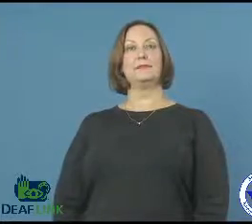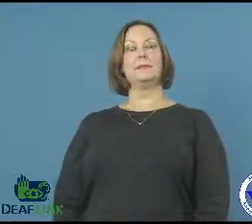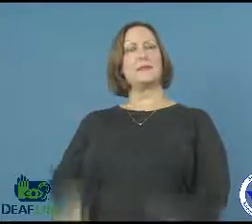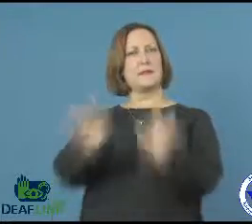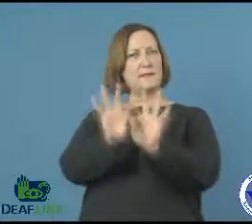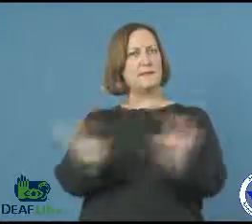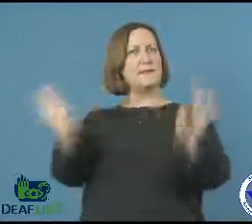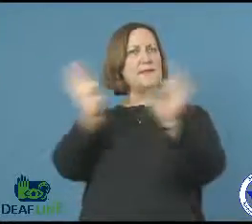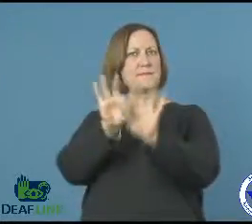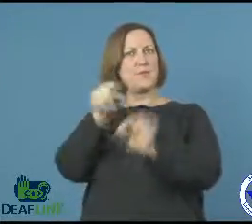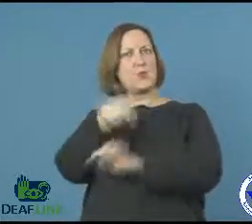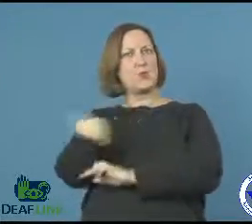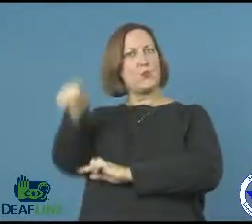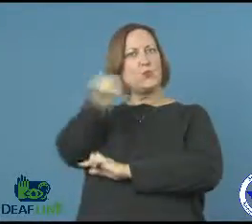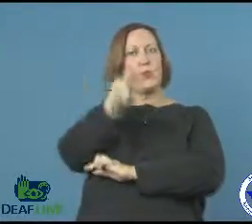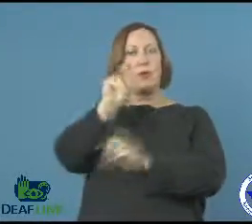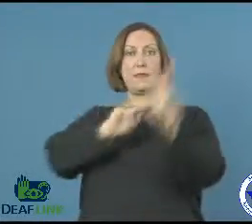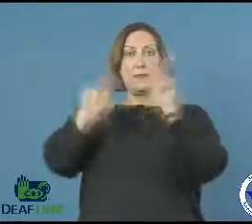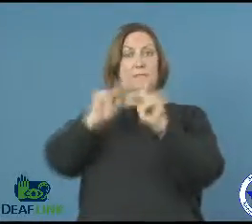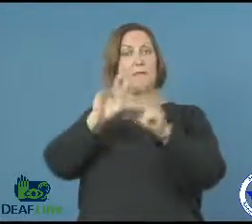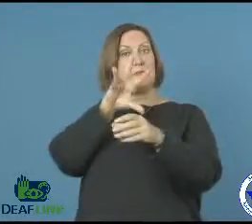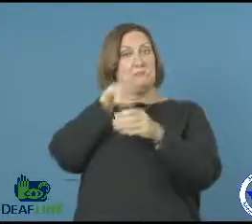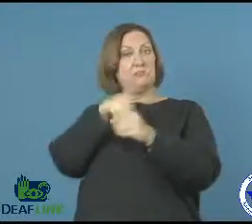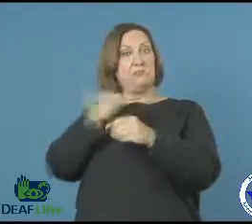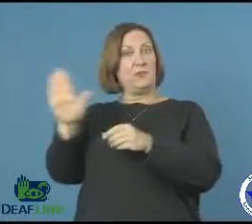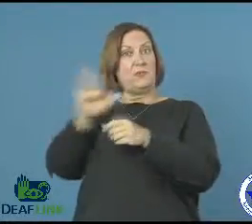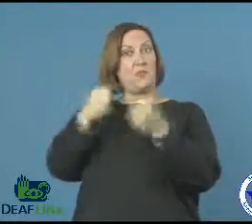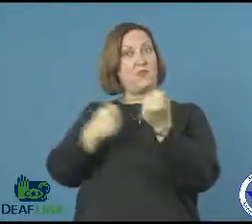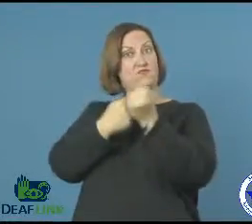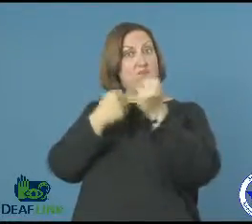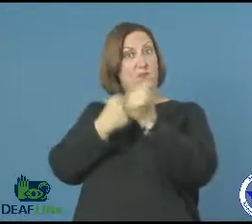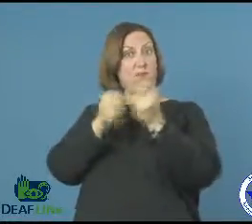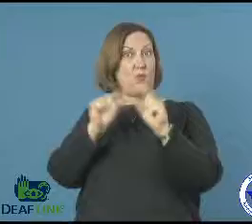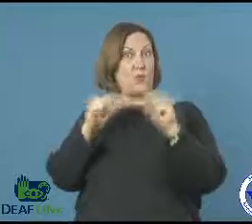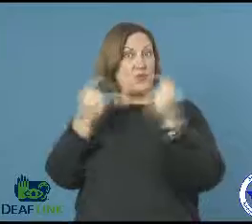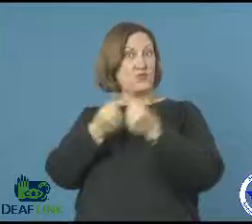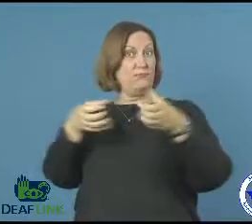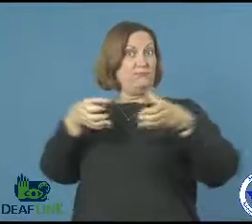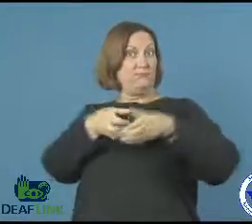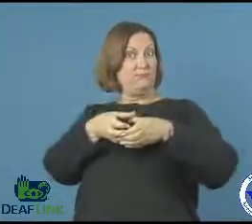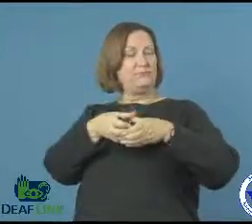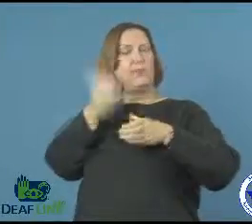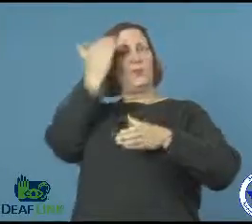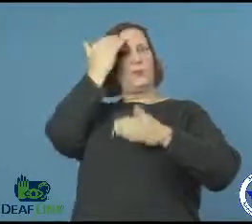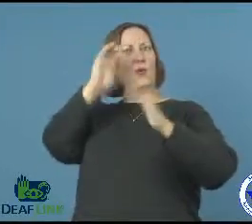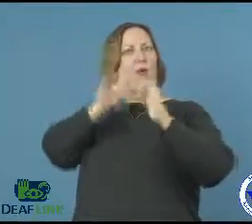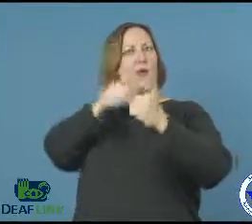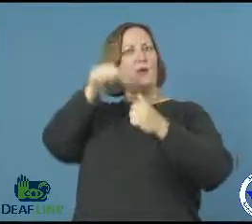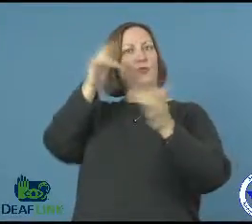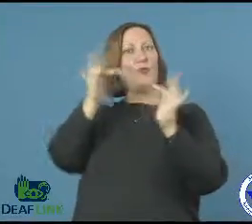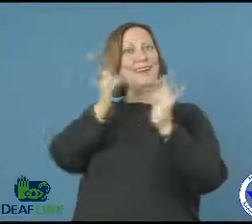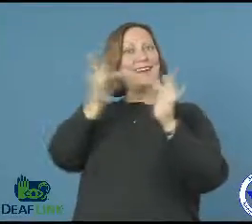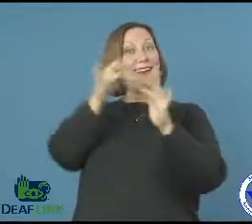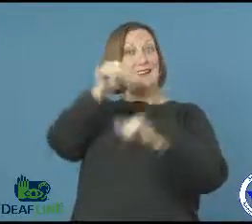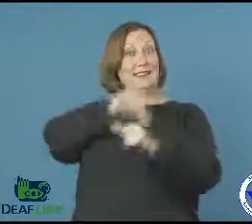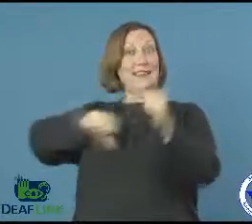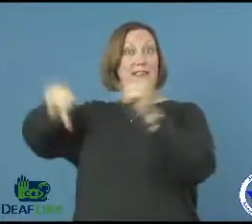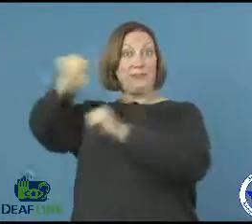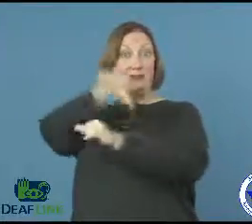Make sure you and members of your support network have a list of contact information for everyone in the